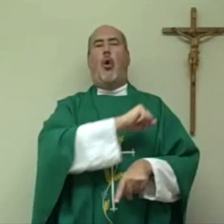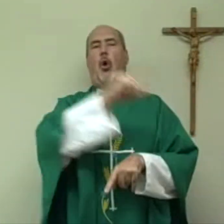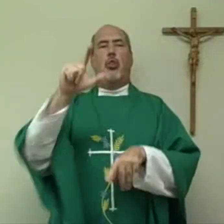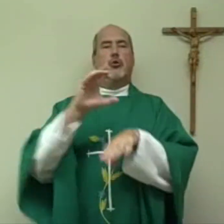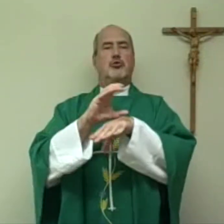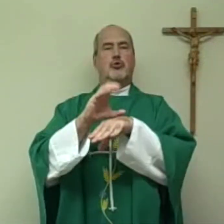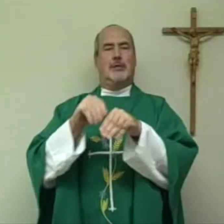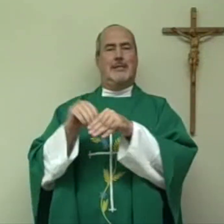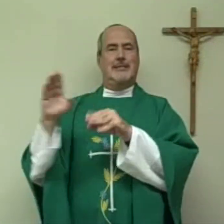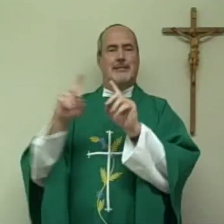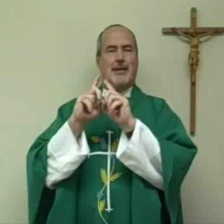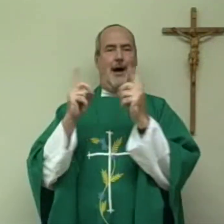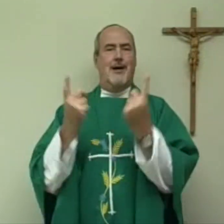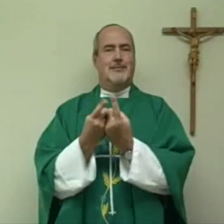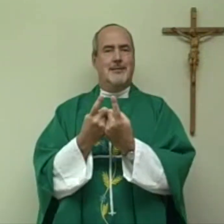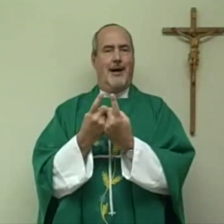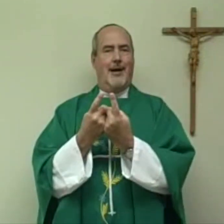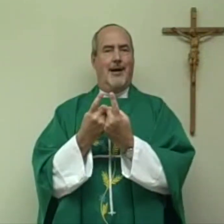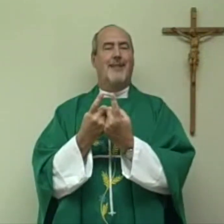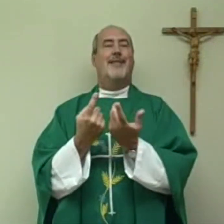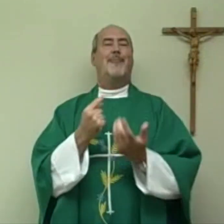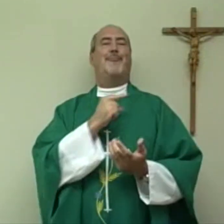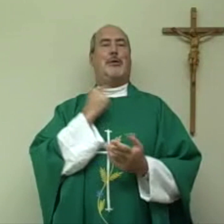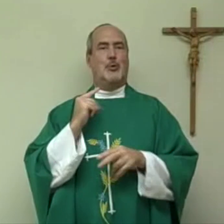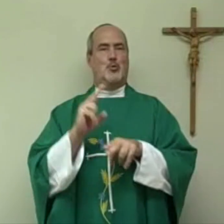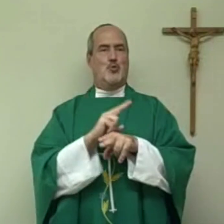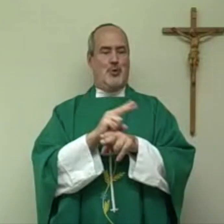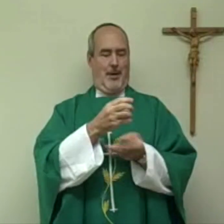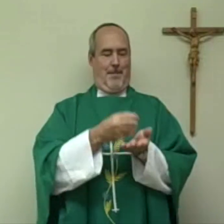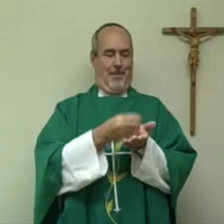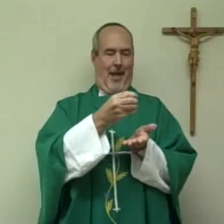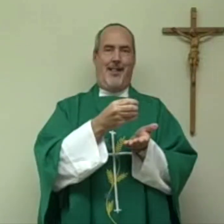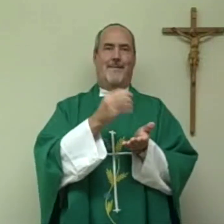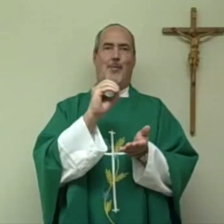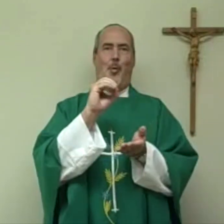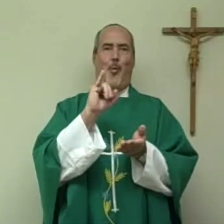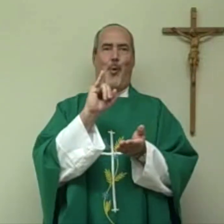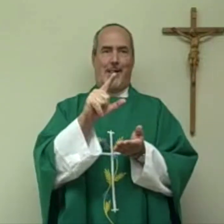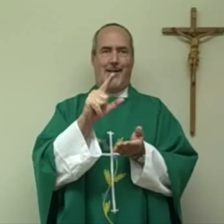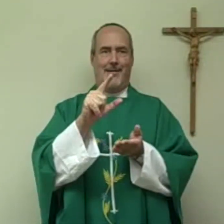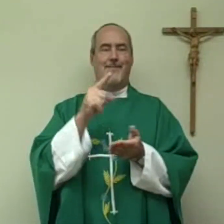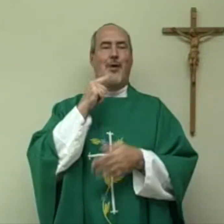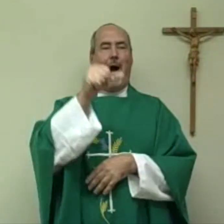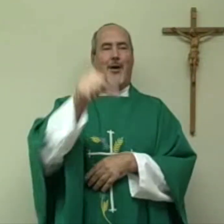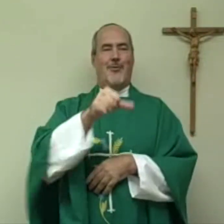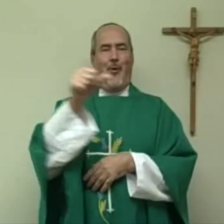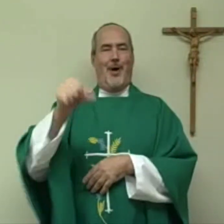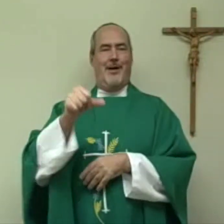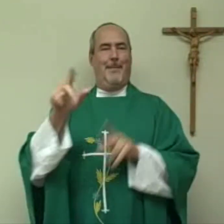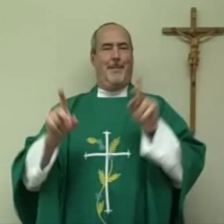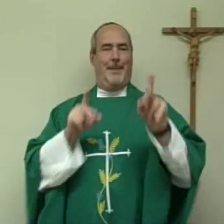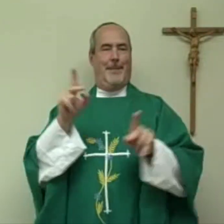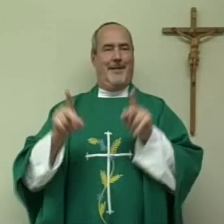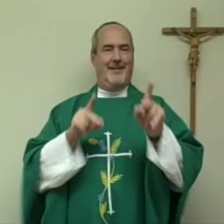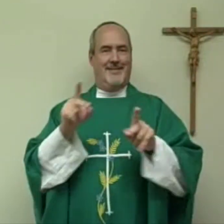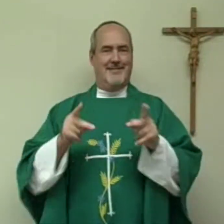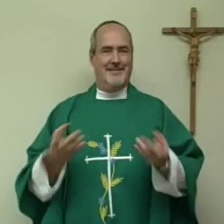and distributed to all the churches in the diocese. And the priests use those bottles of oil for anointing people.